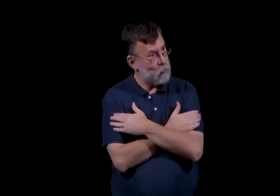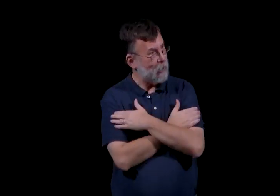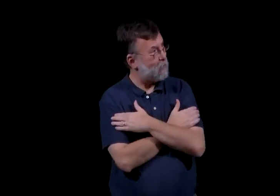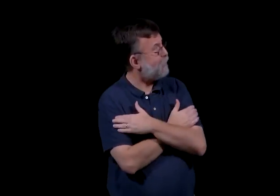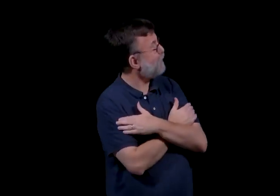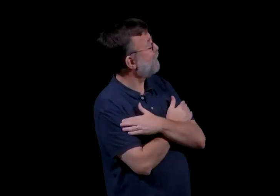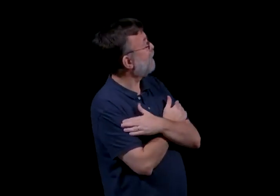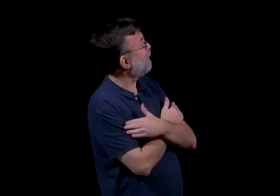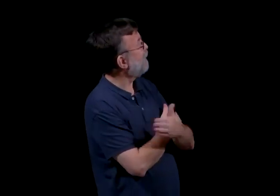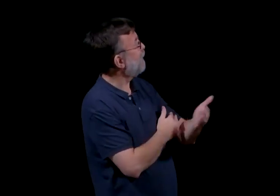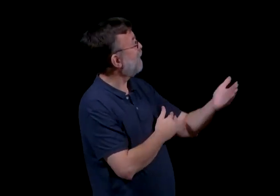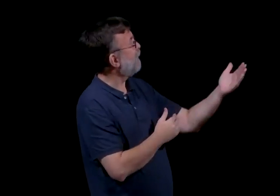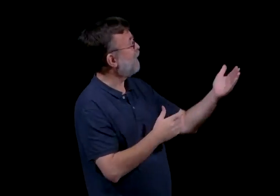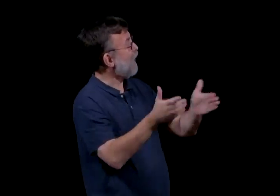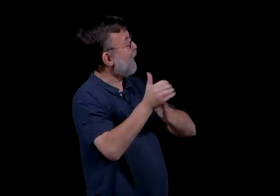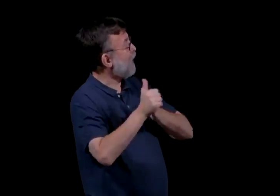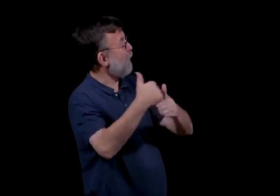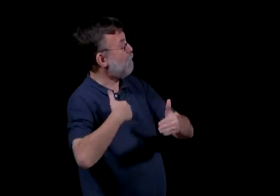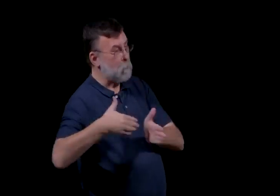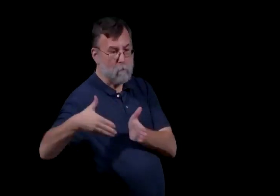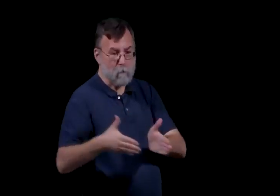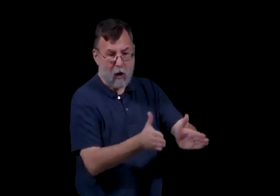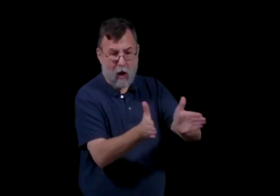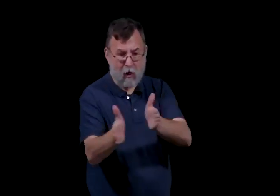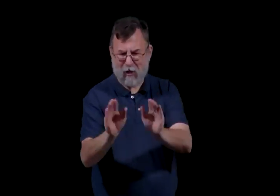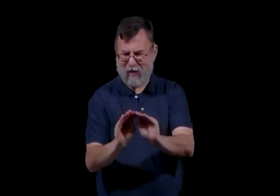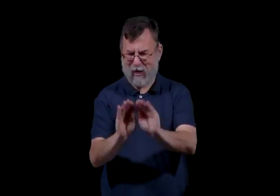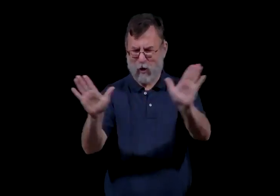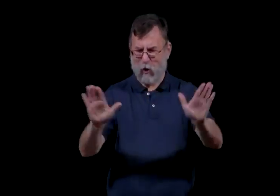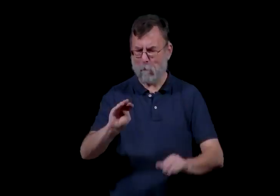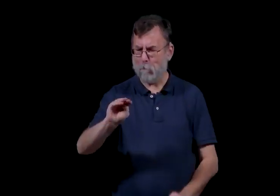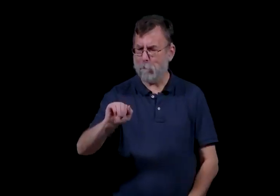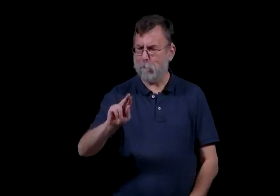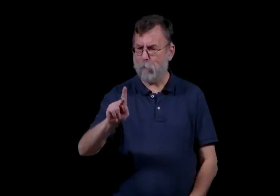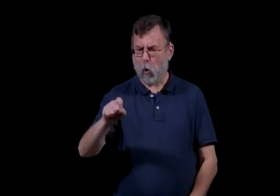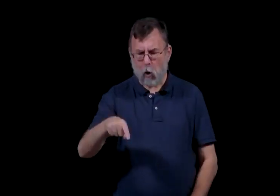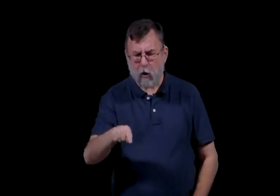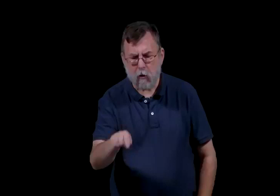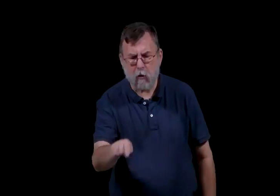good rest and leads me on paths marked